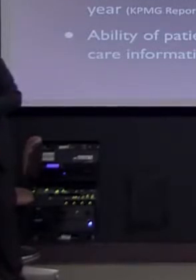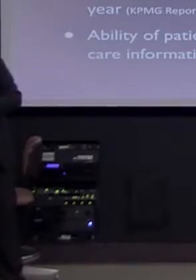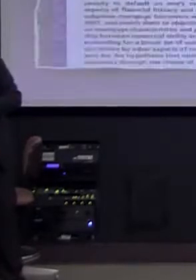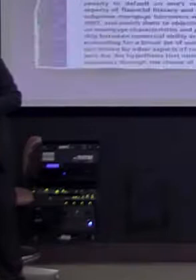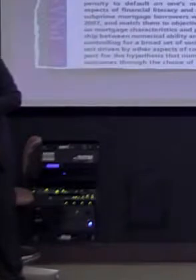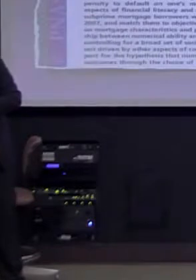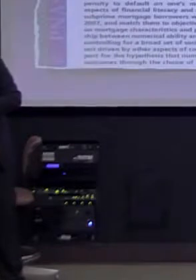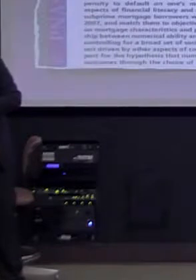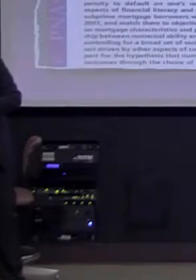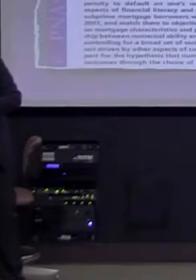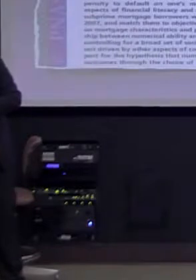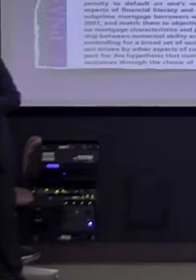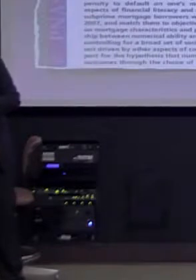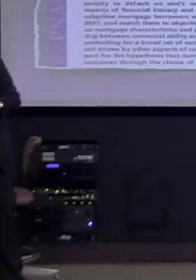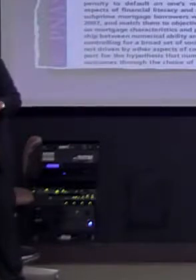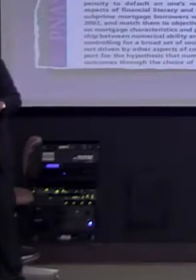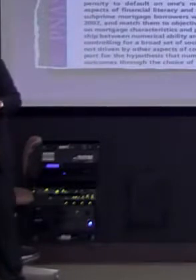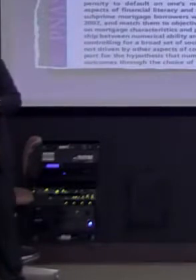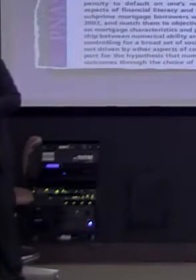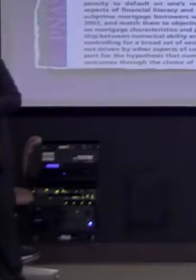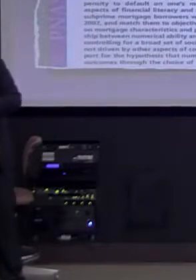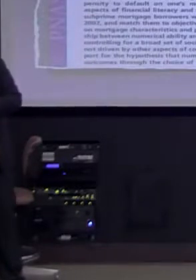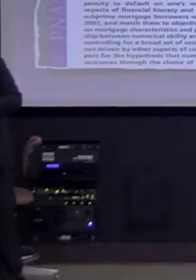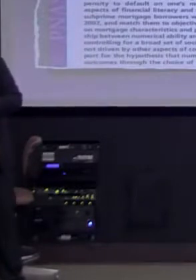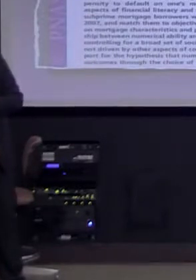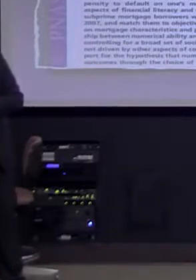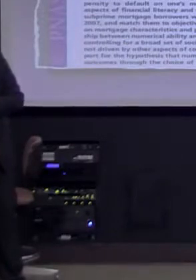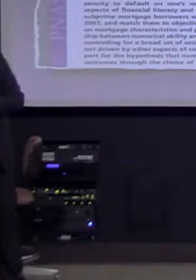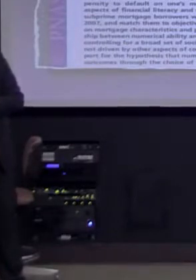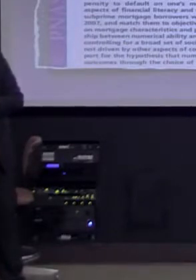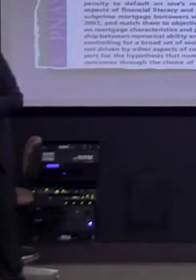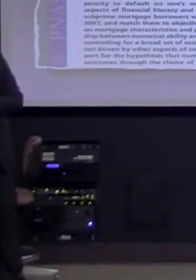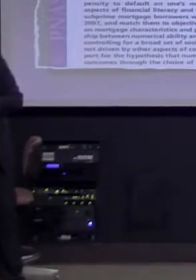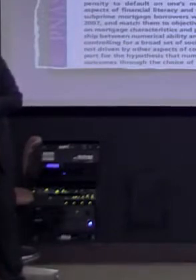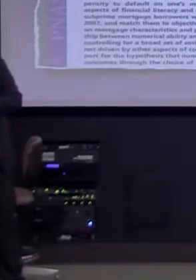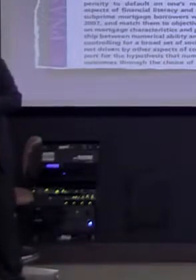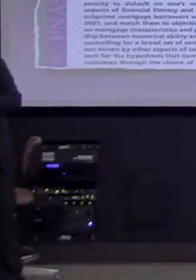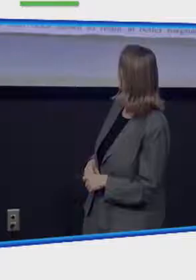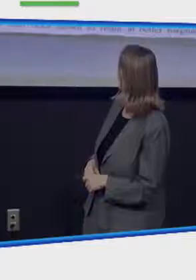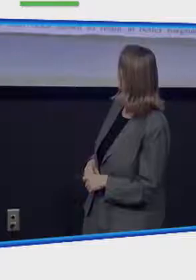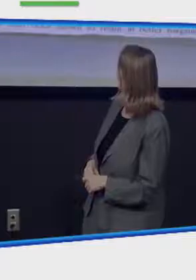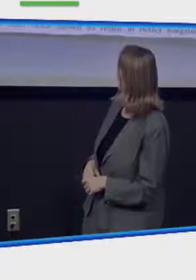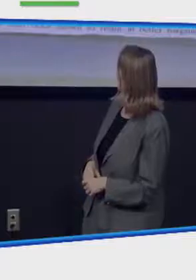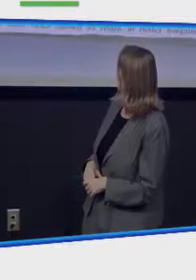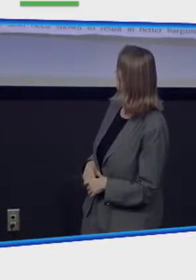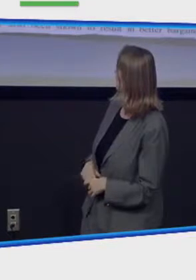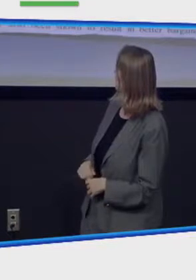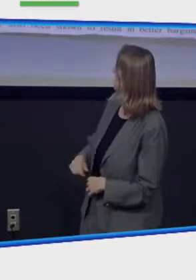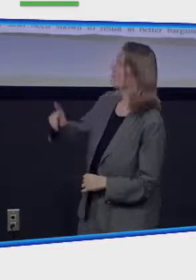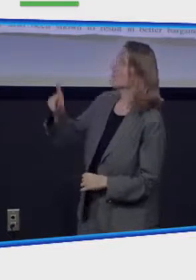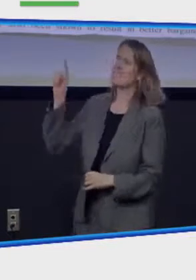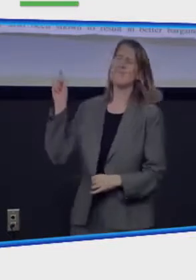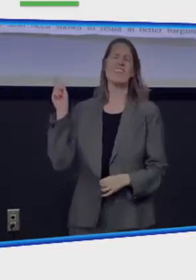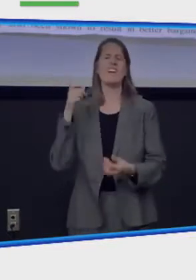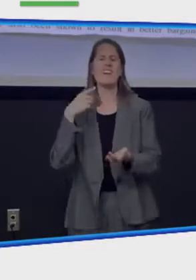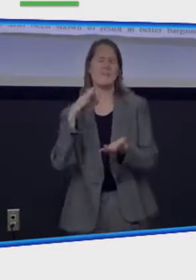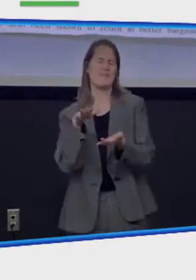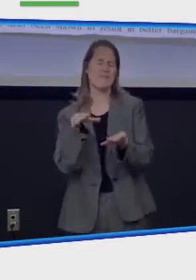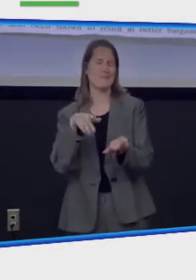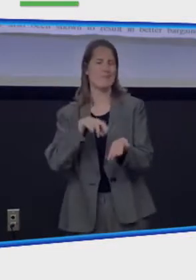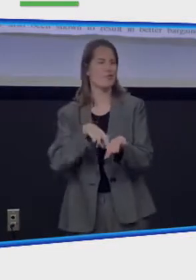large. Finally, to illustrate the importance, I just want to show this slide here. This is a paper that appeared